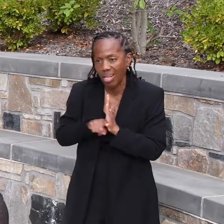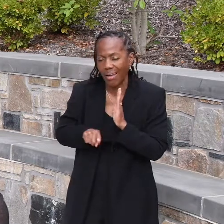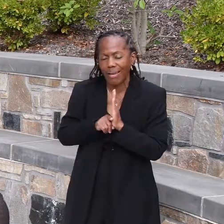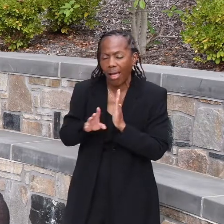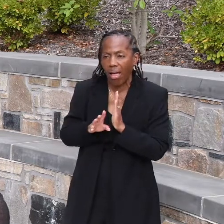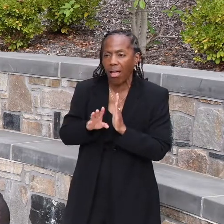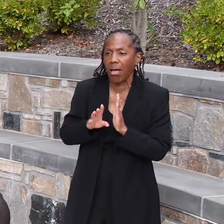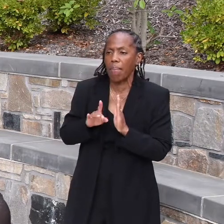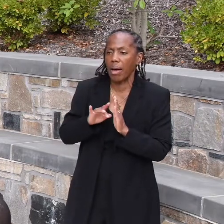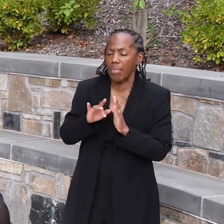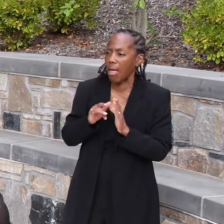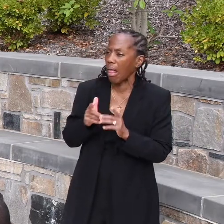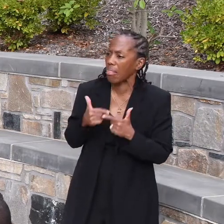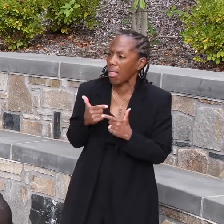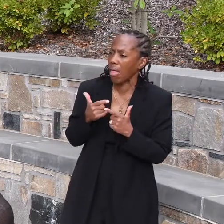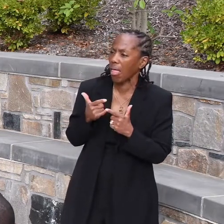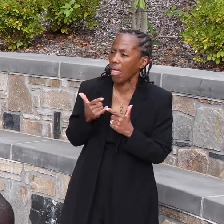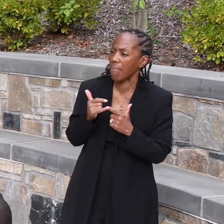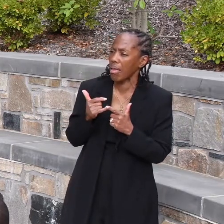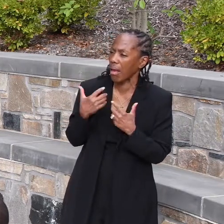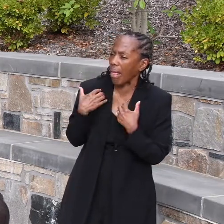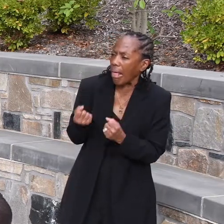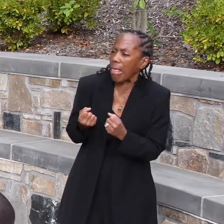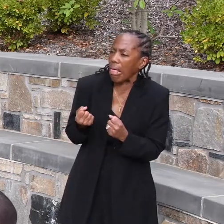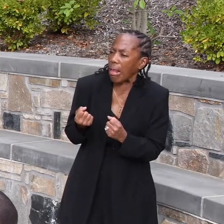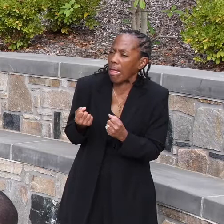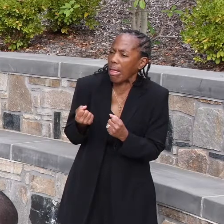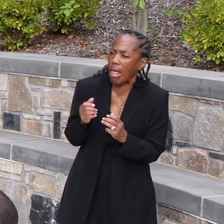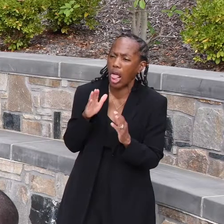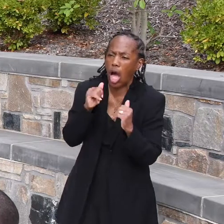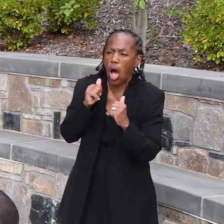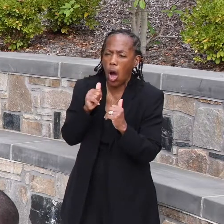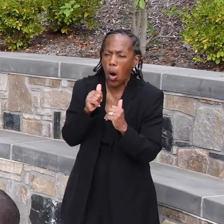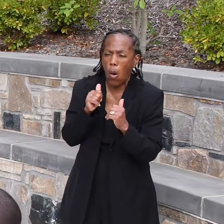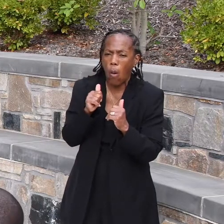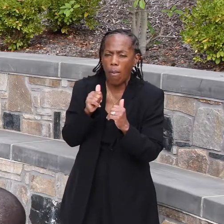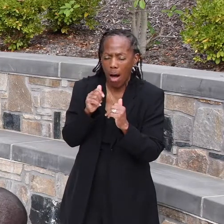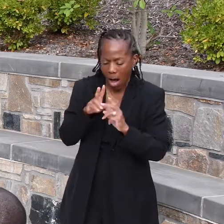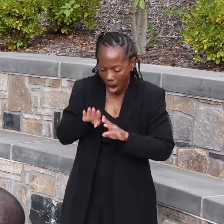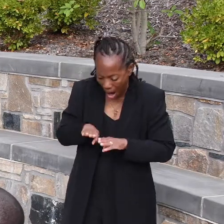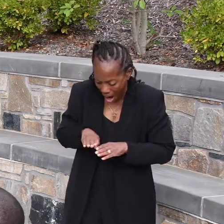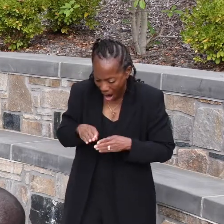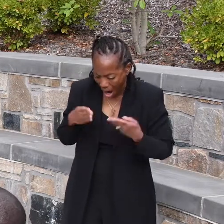of support and systems of healing and hope. And that's